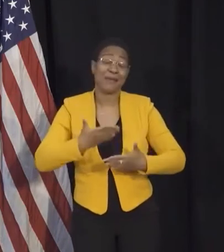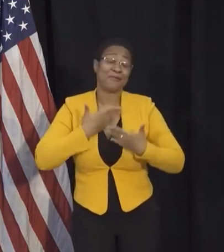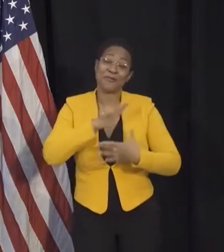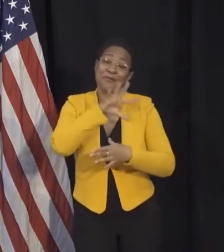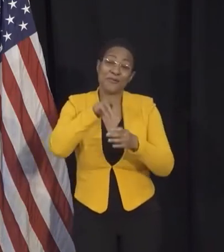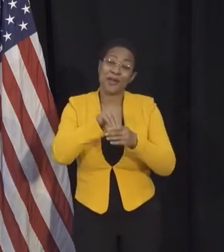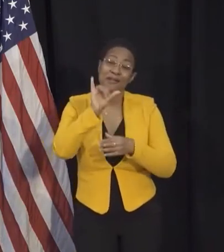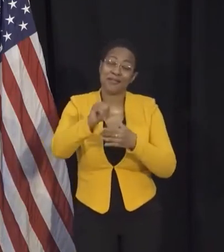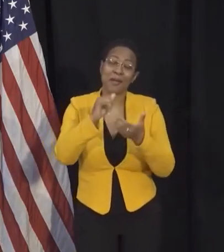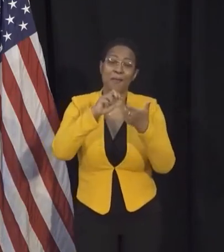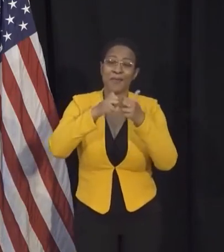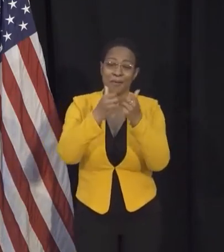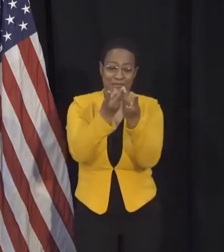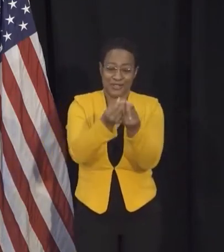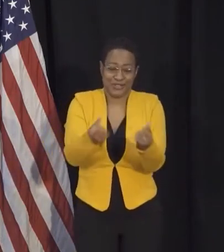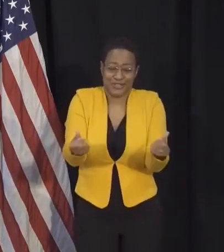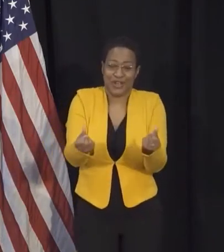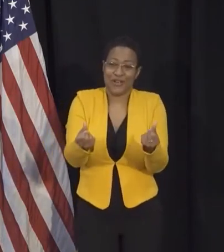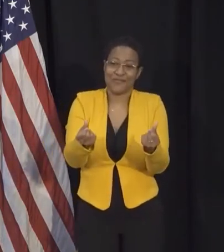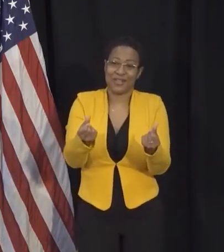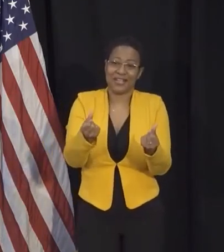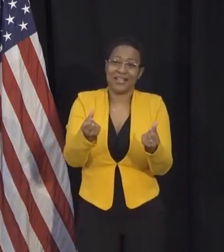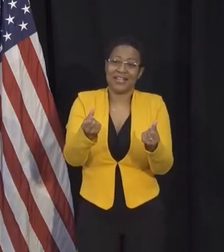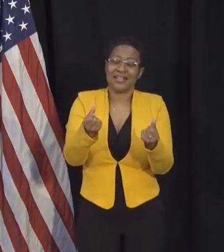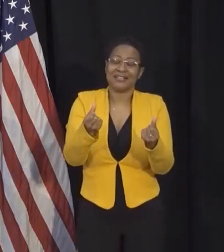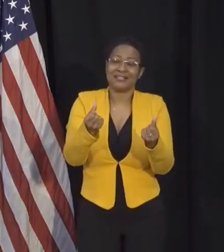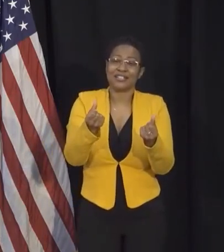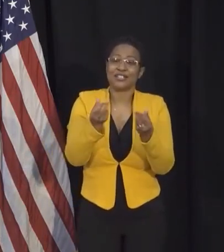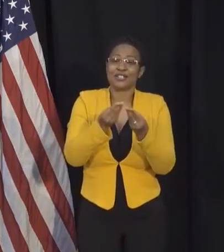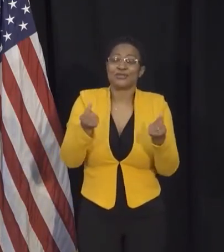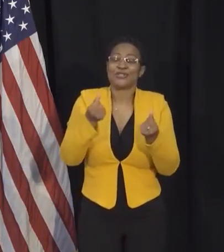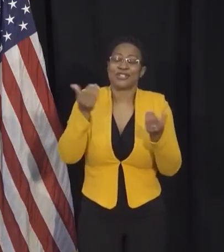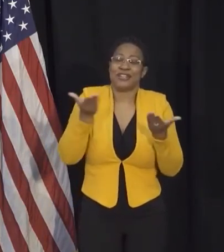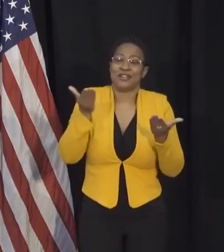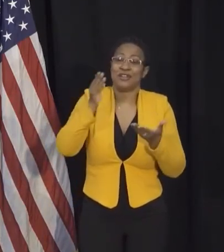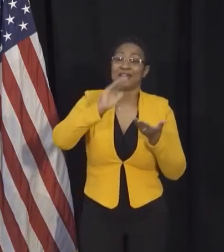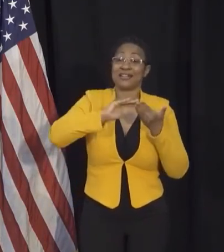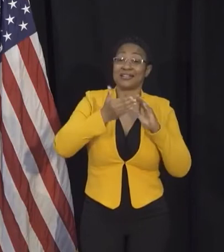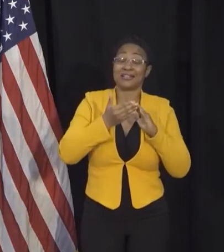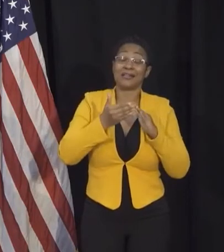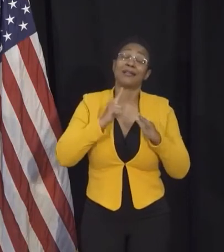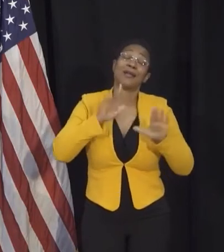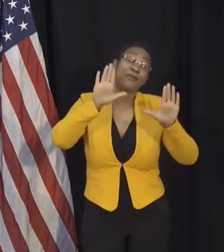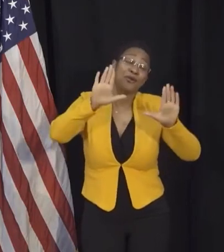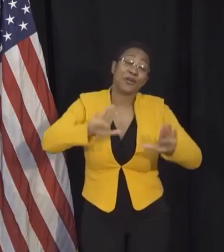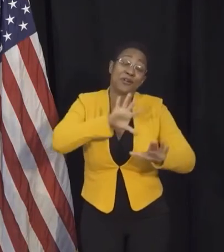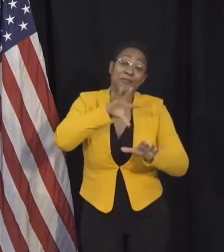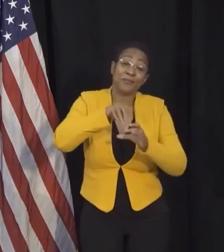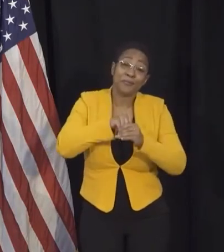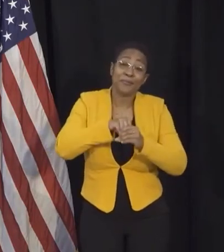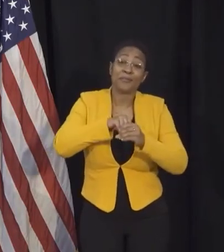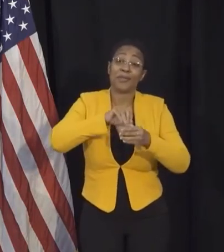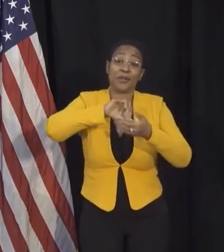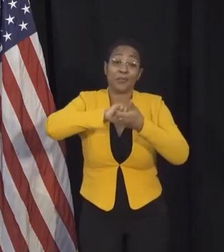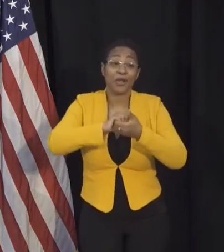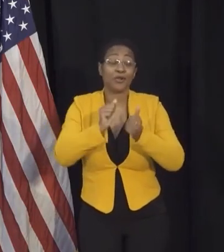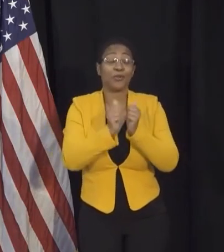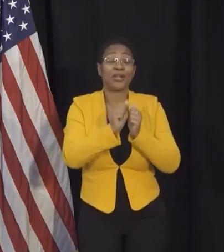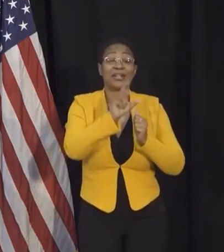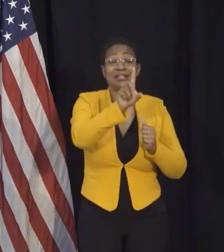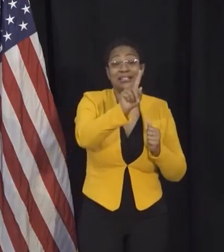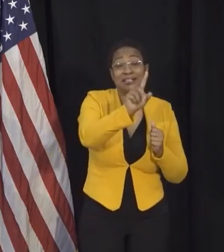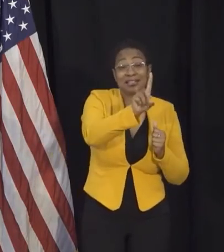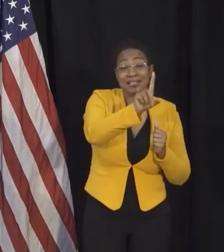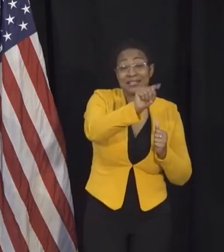of that problem-solving spirit in this city. And I'm grateful to be in partnership with DTE, with Quicken